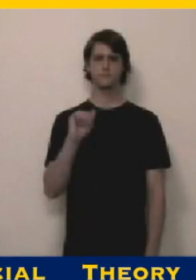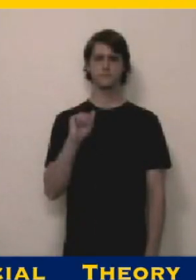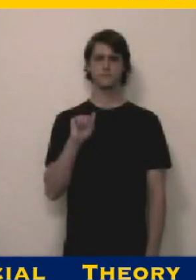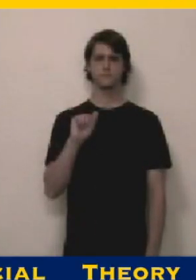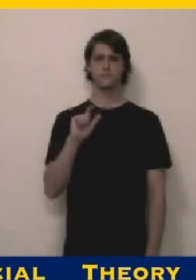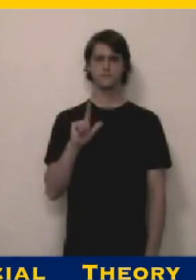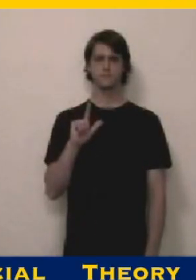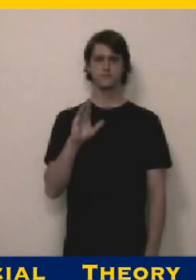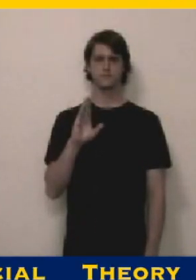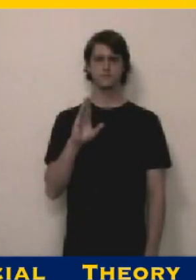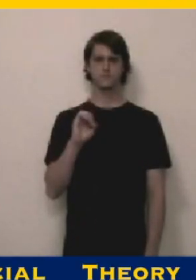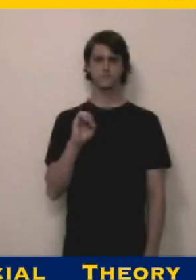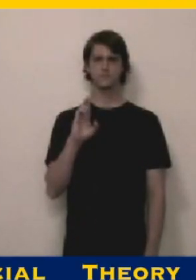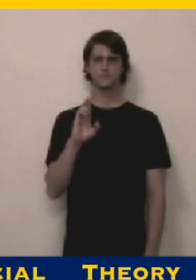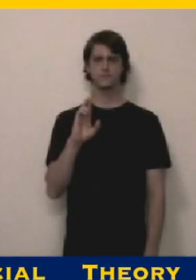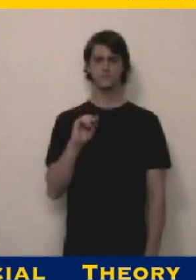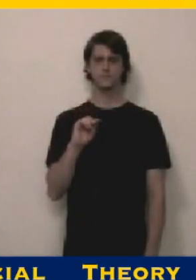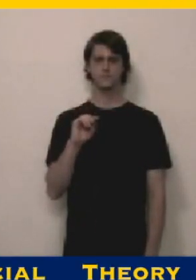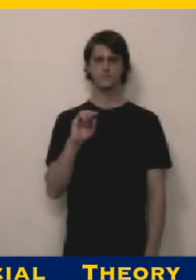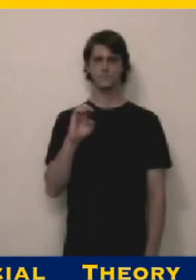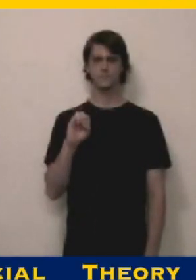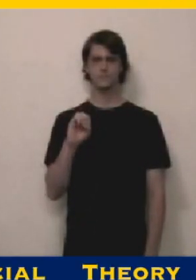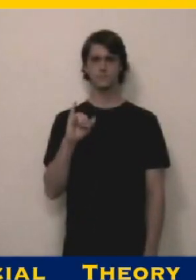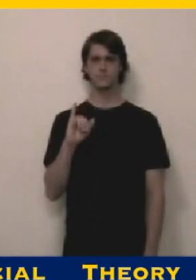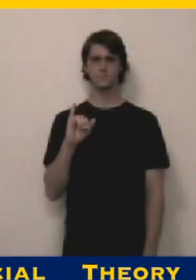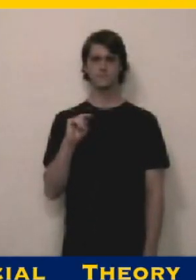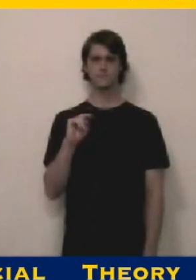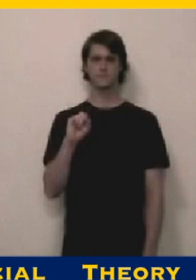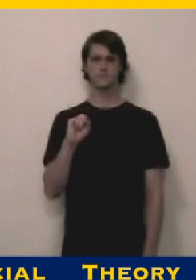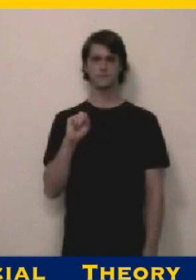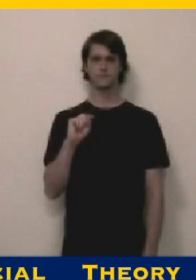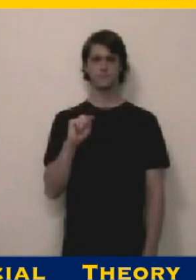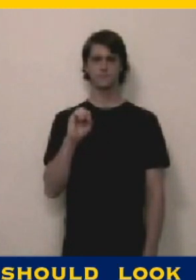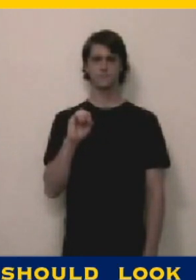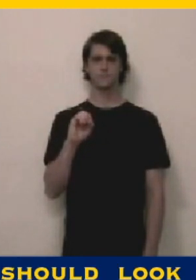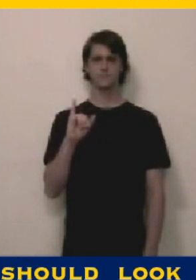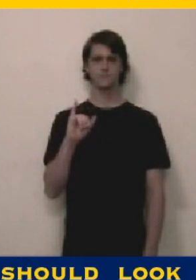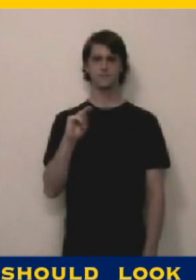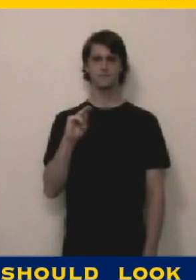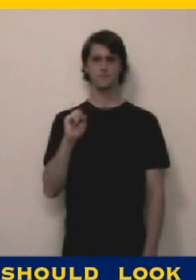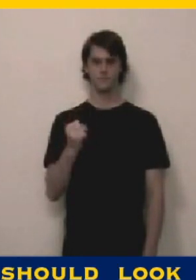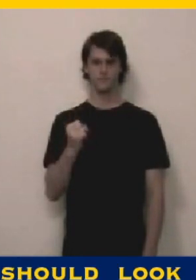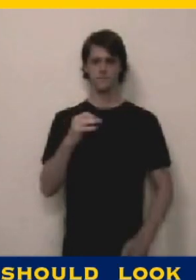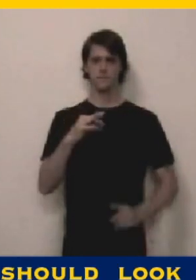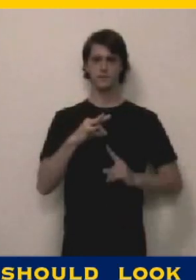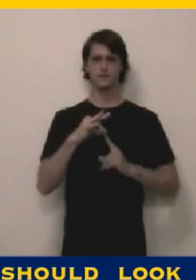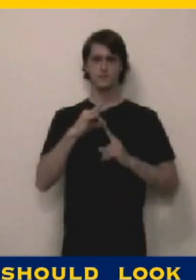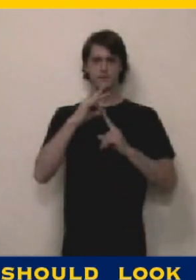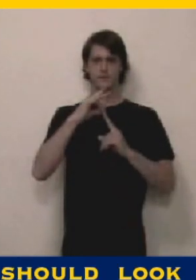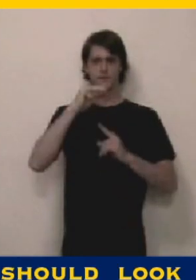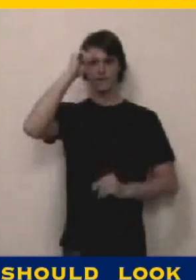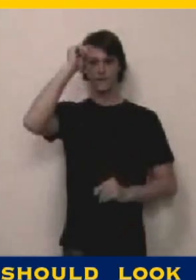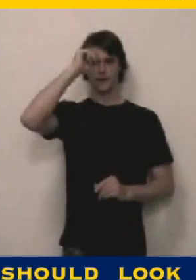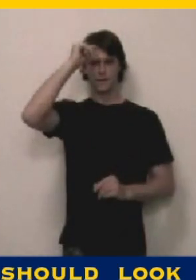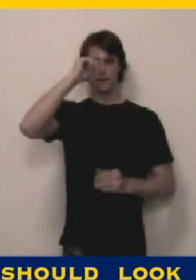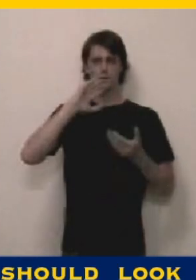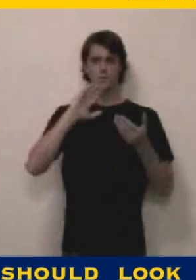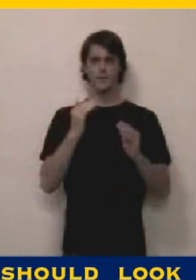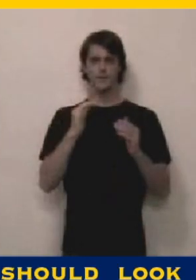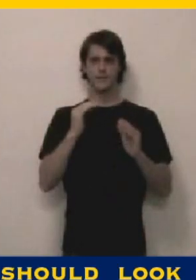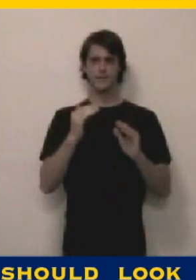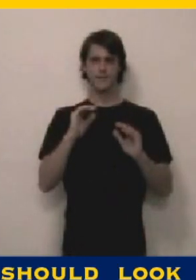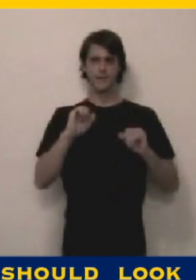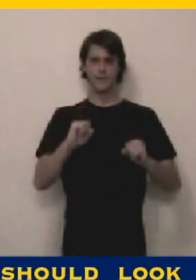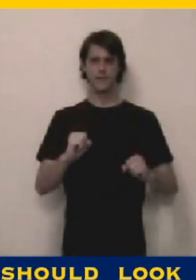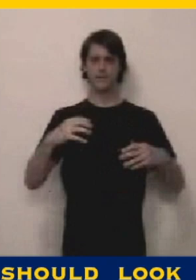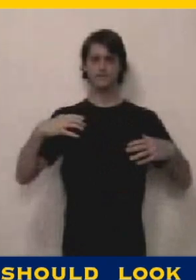Albert Einstein's Special Theory of Relativity can be summed up in 2 basic points. Number 1, the laws of physics should look the same for